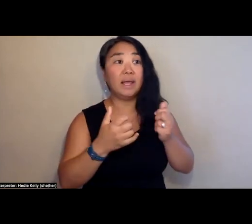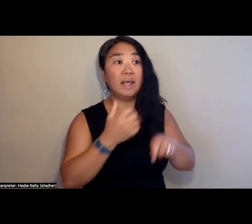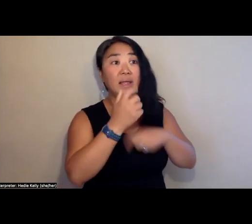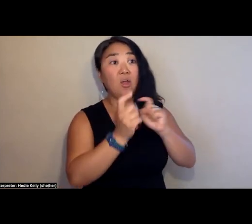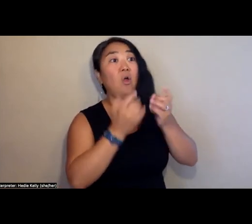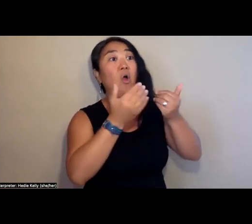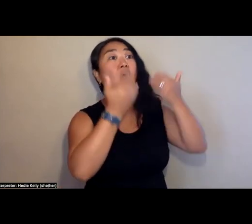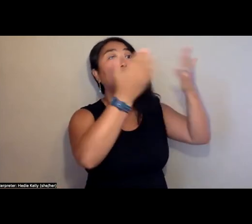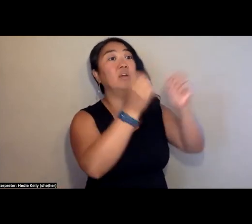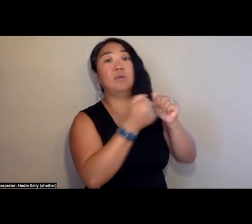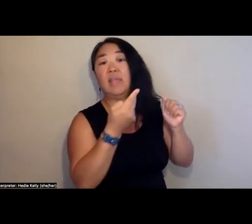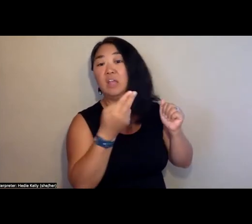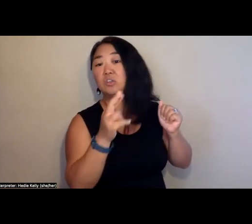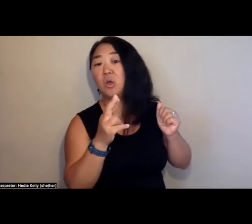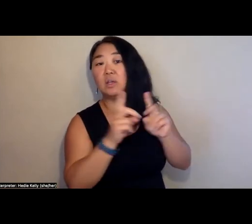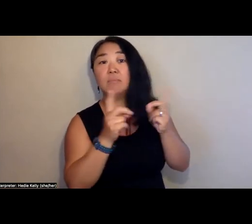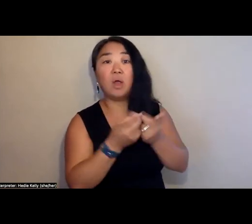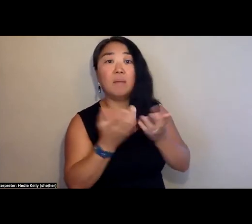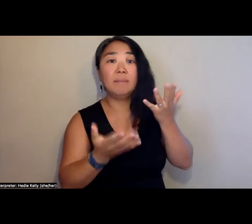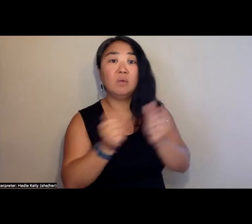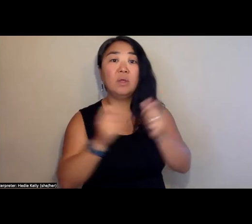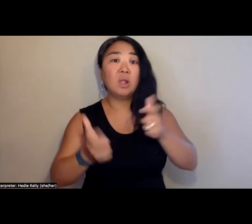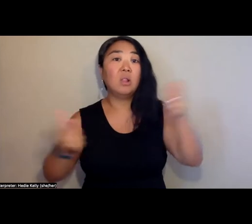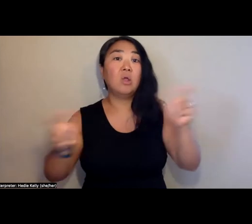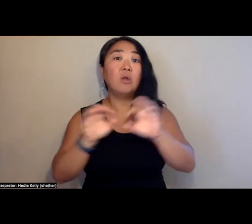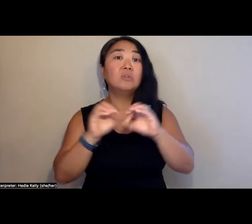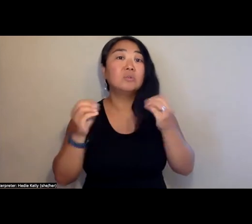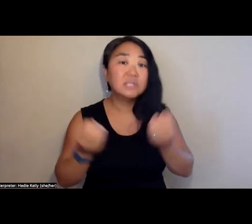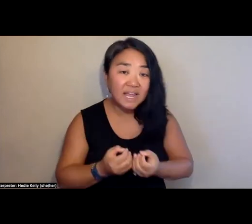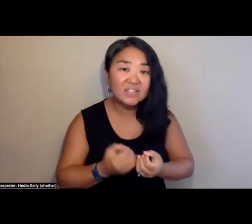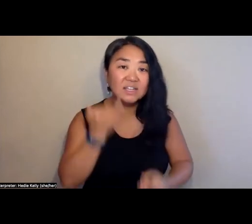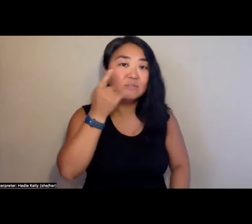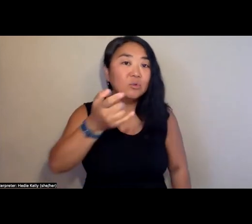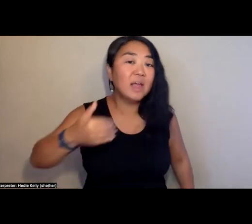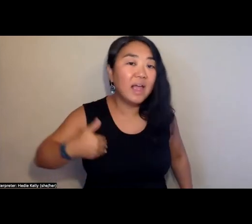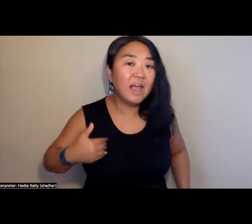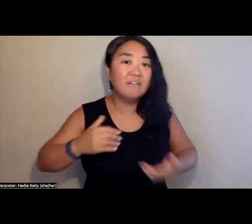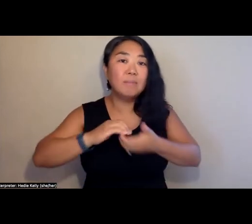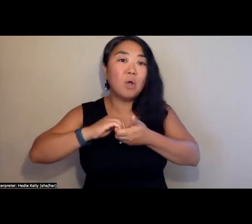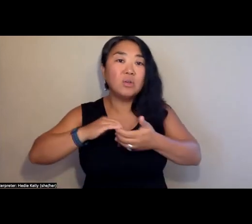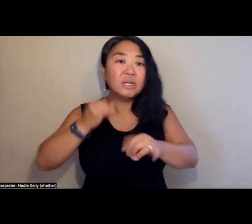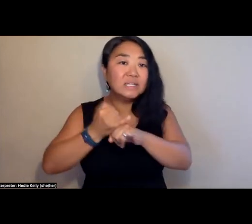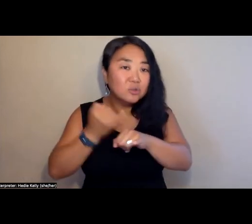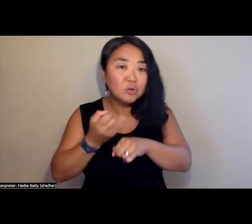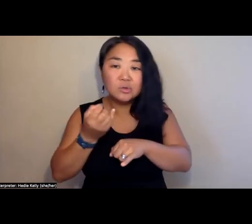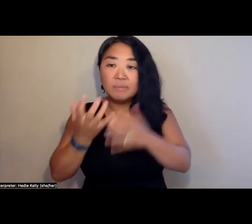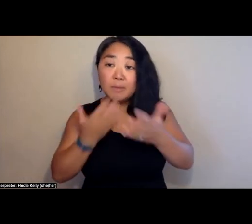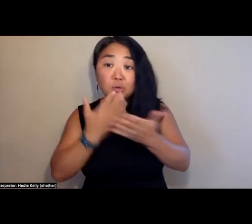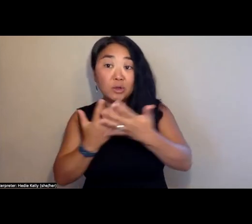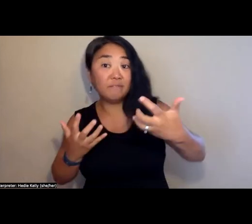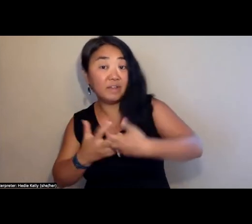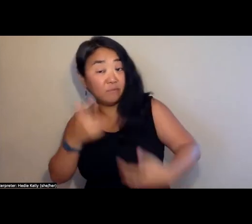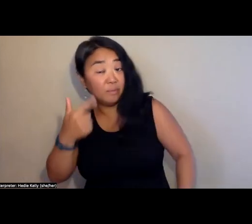HR department at a larger organization. If you have partners at institutions that you think would be good fits